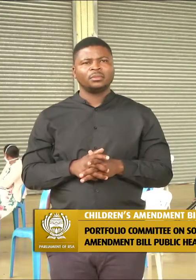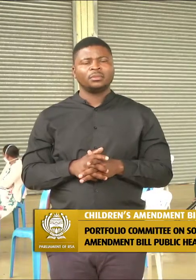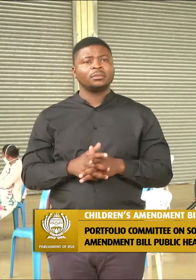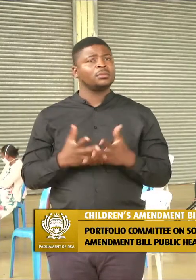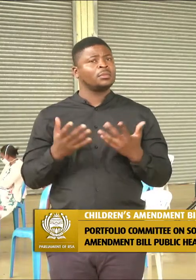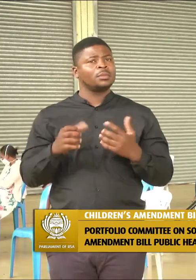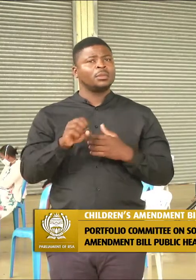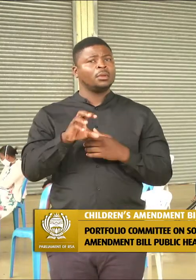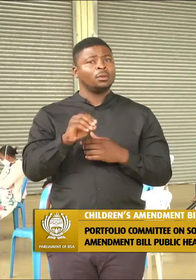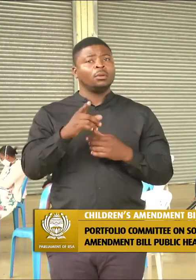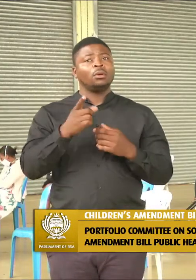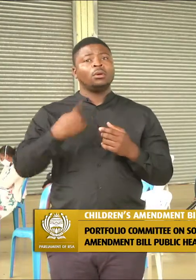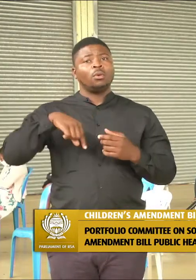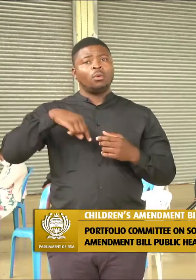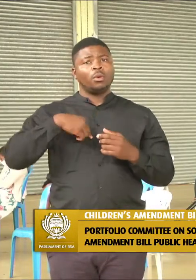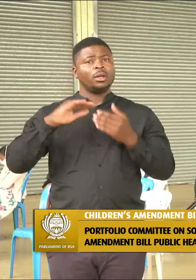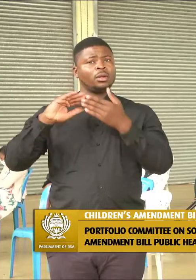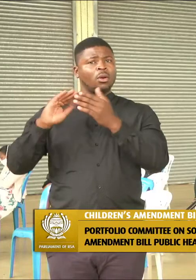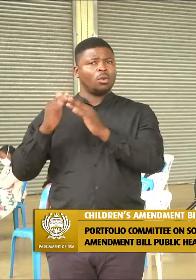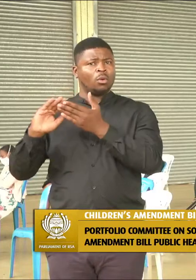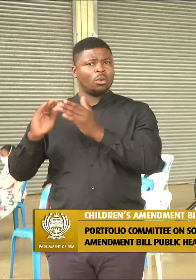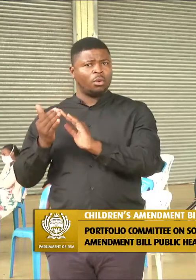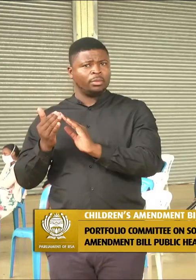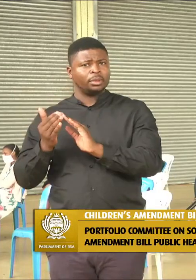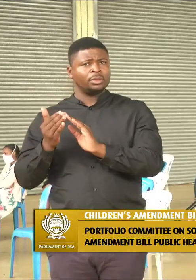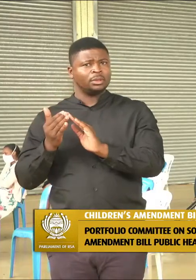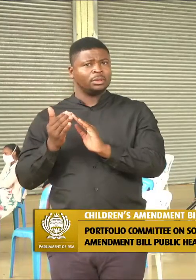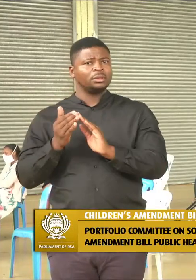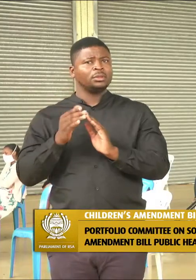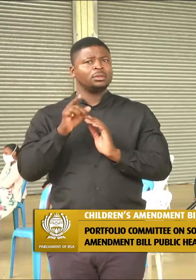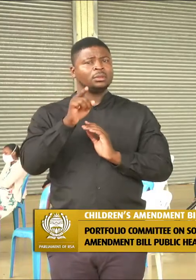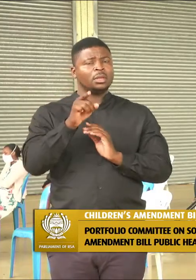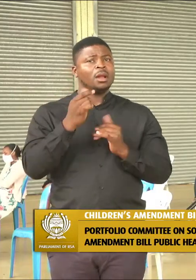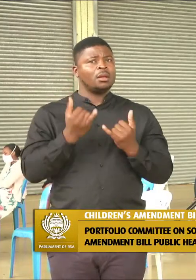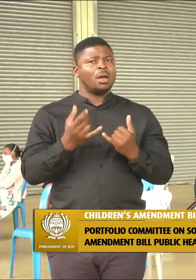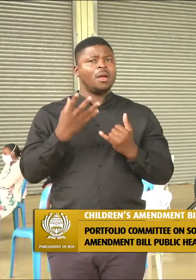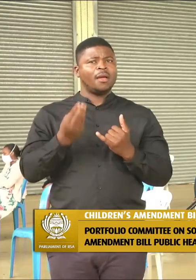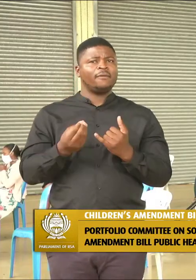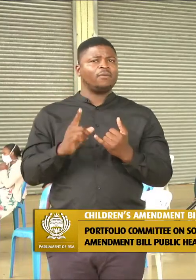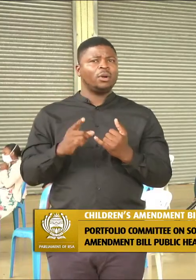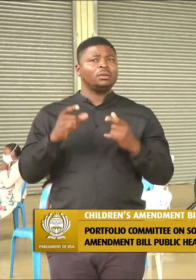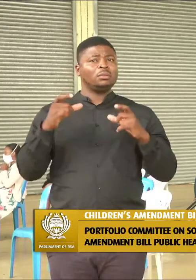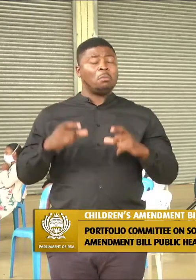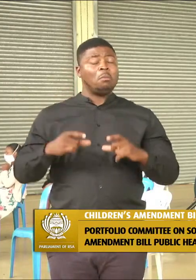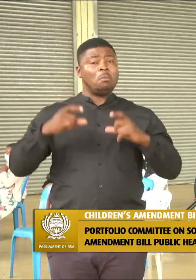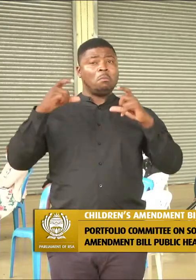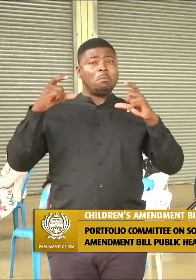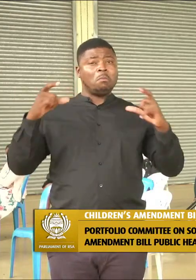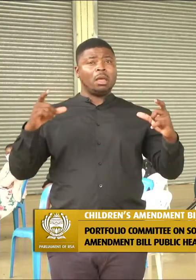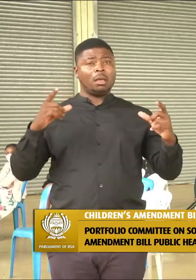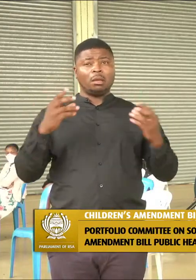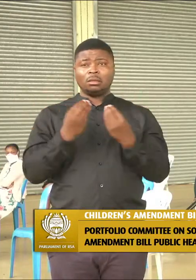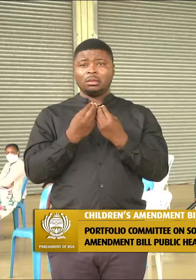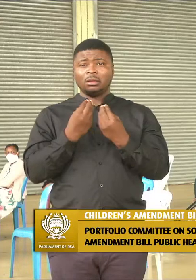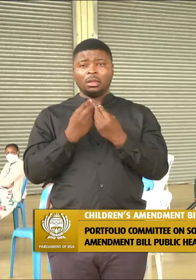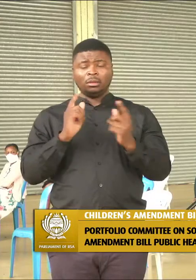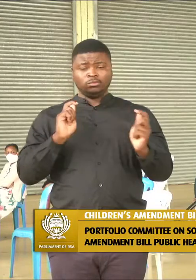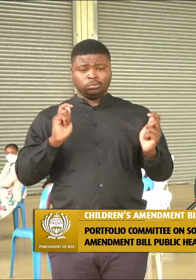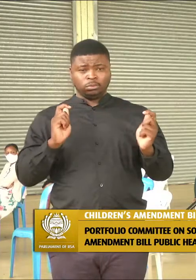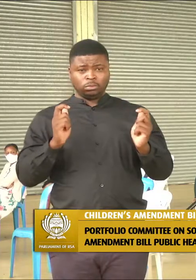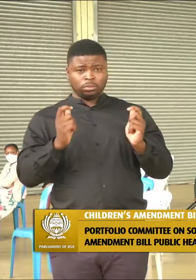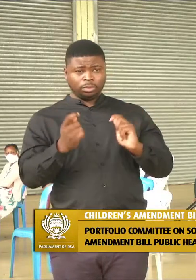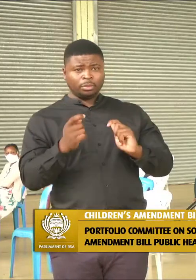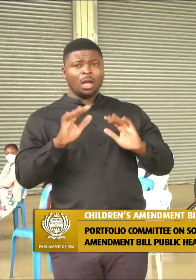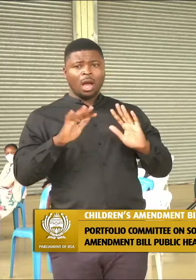so in society, I feel there's been a huge shift in the role